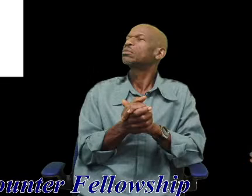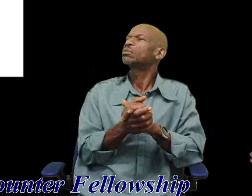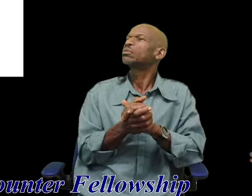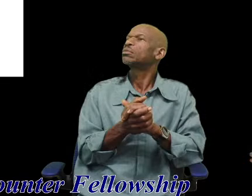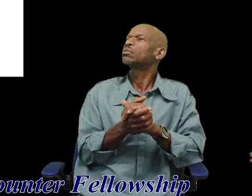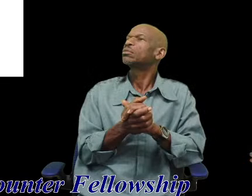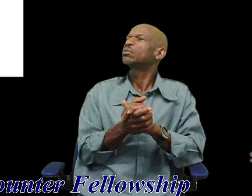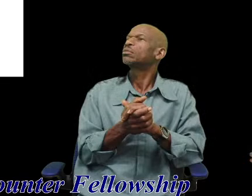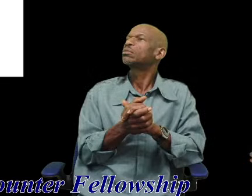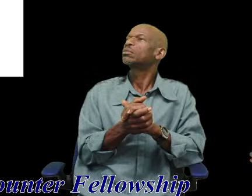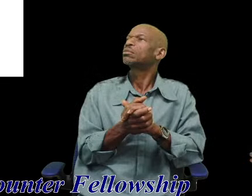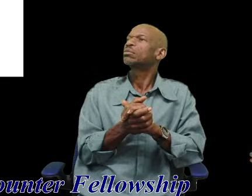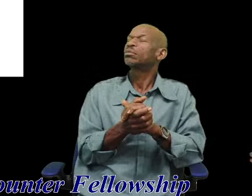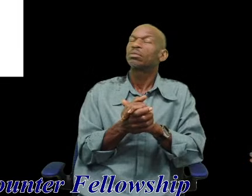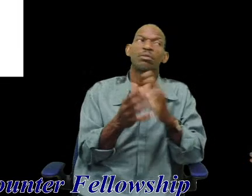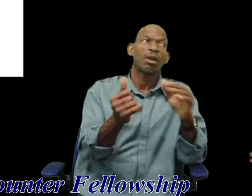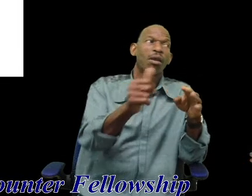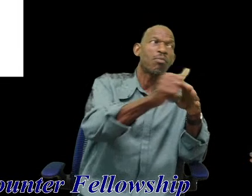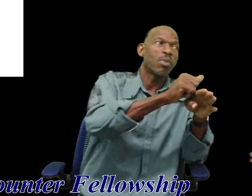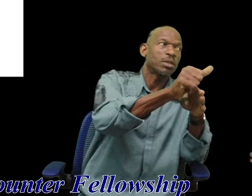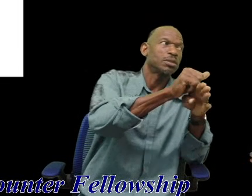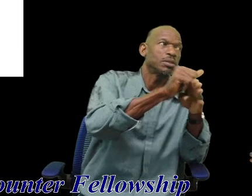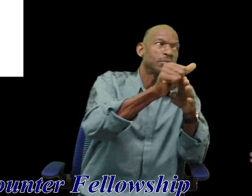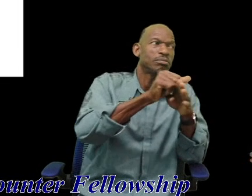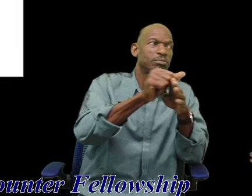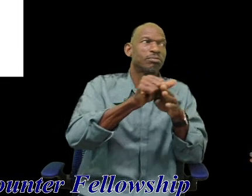let's do some practice.